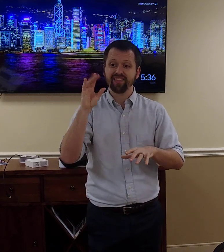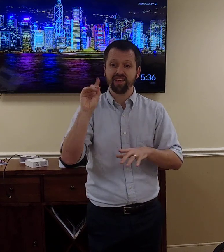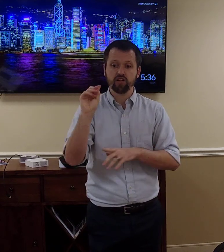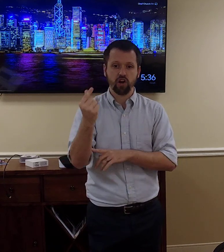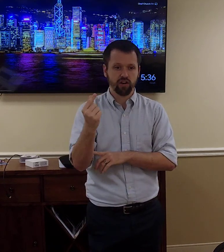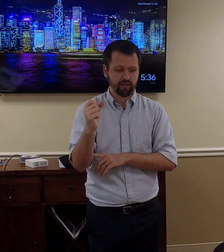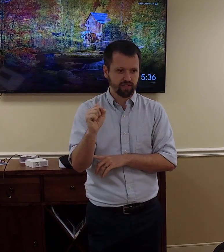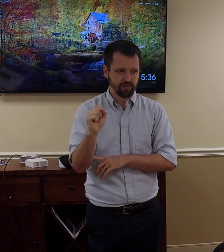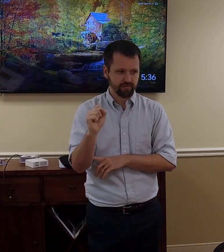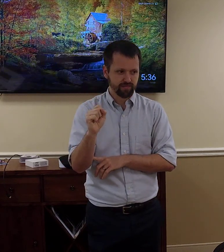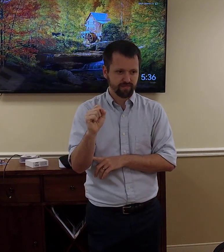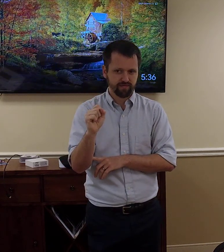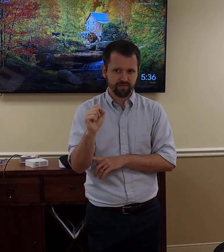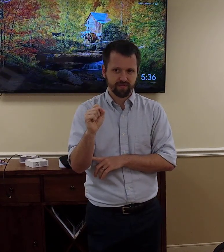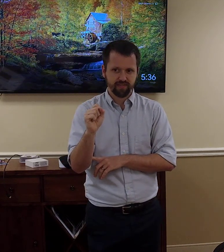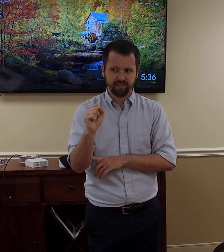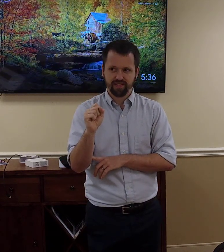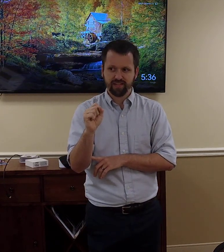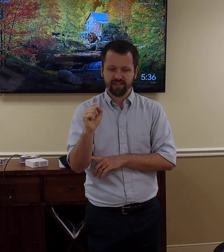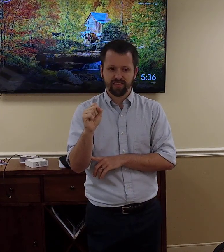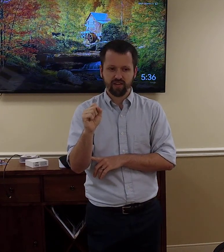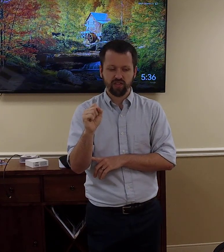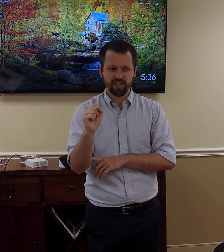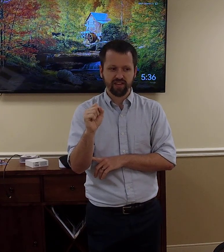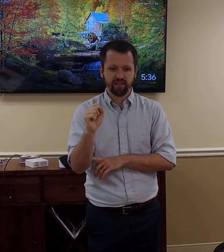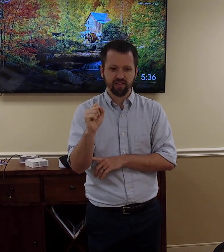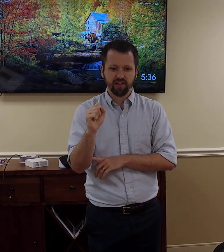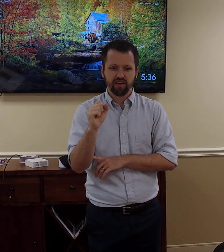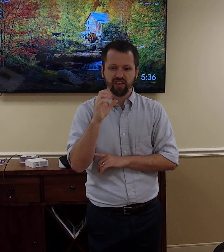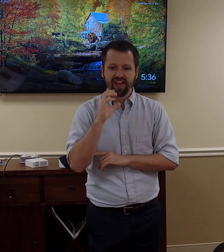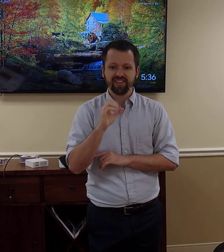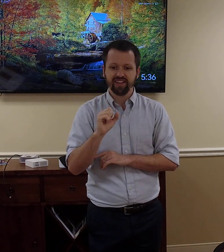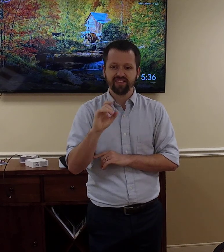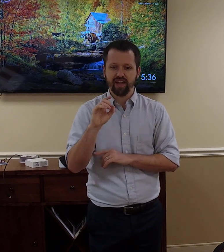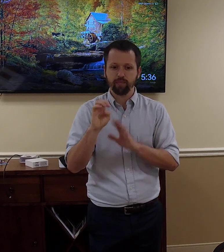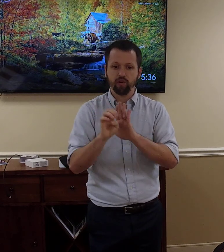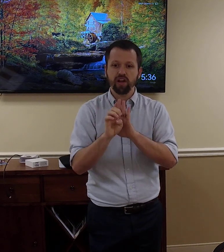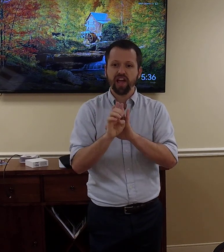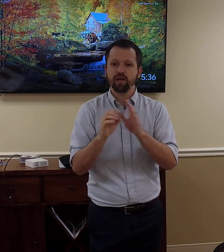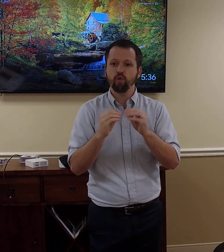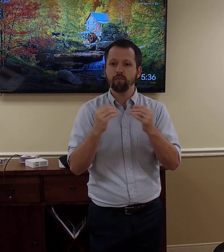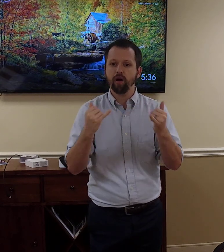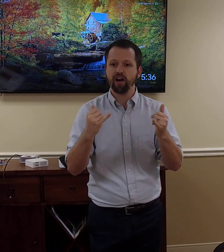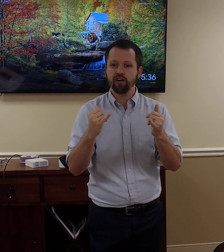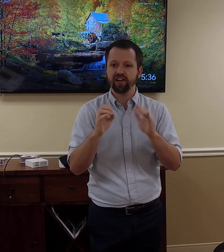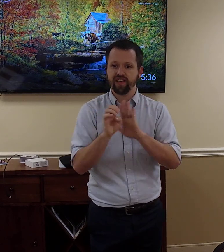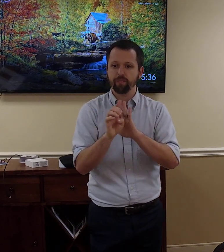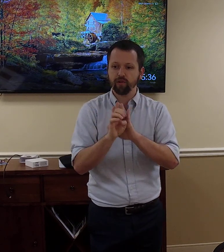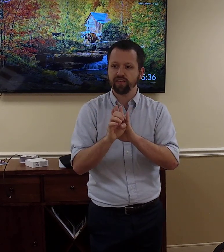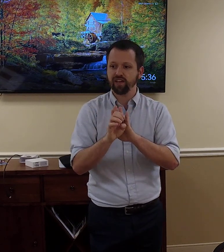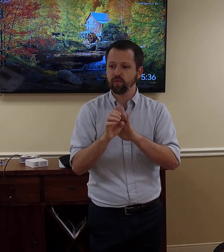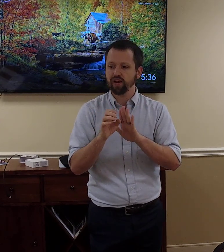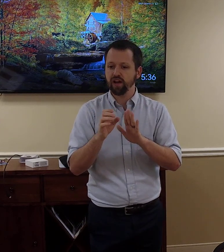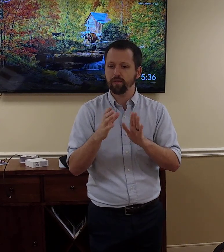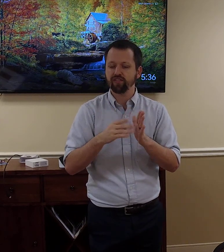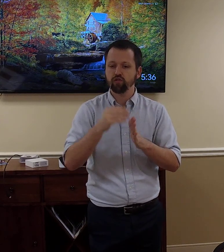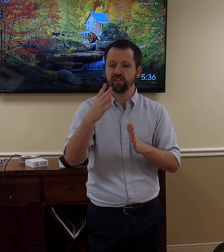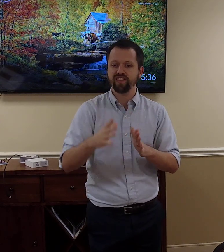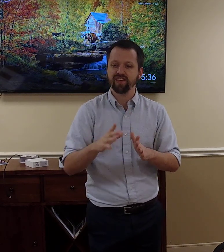and dogs. So that's a classic example. A more modern example is like when my students say that